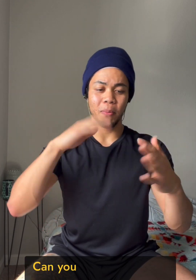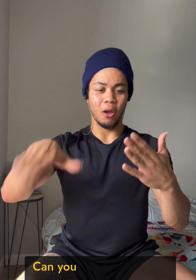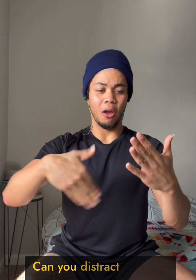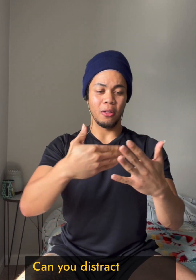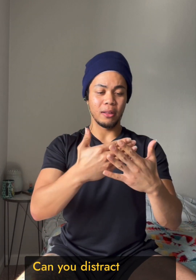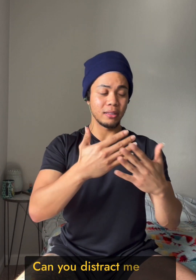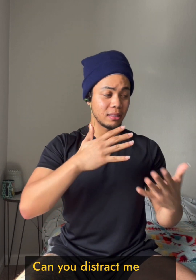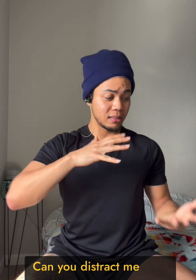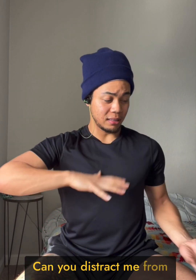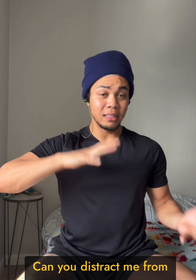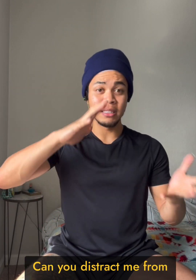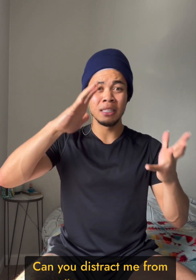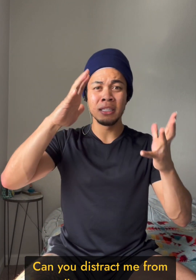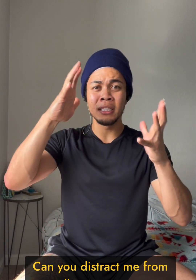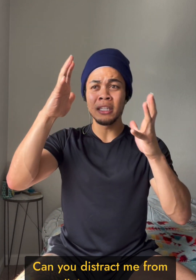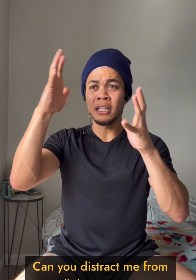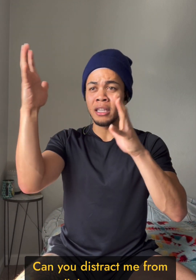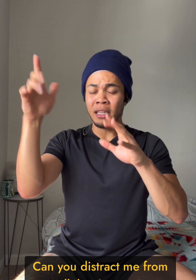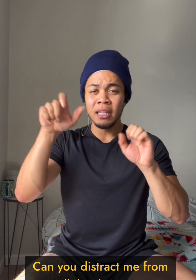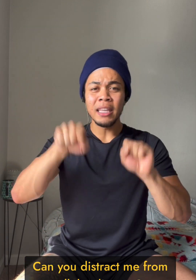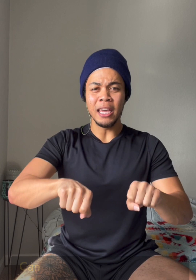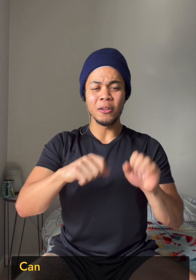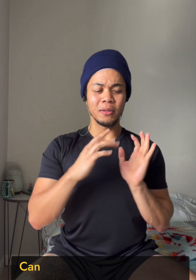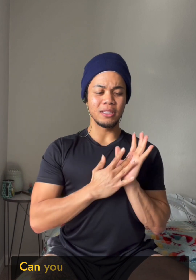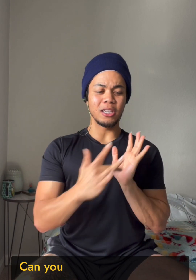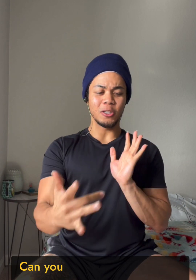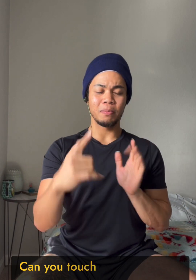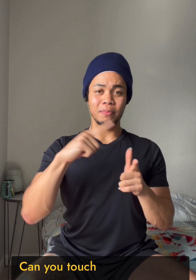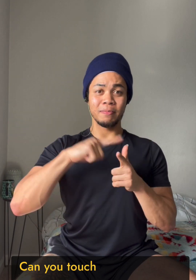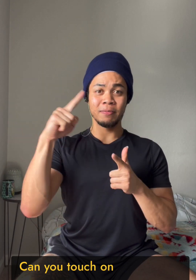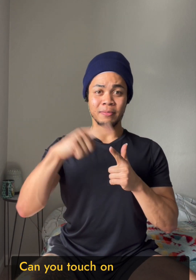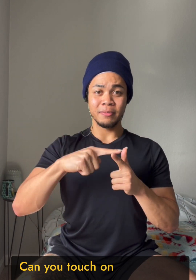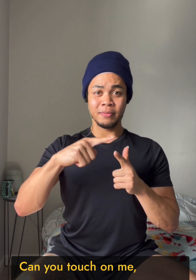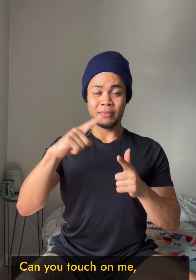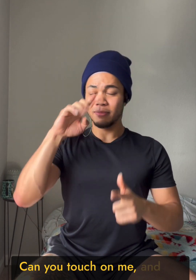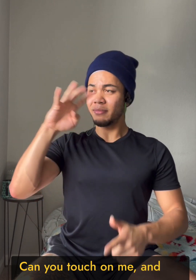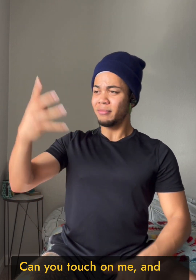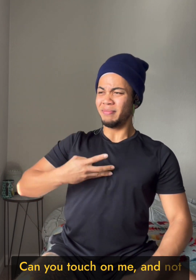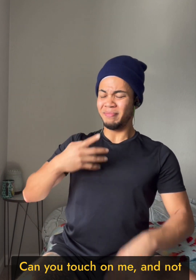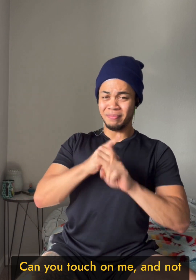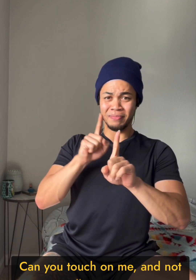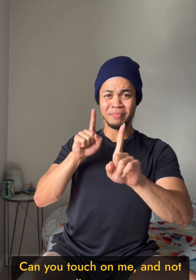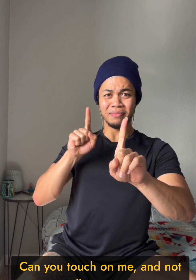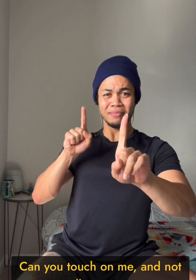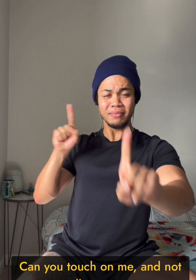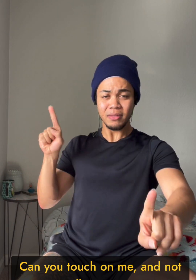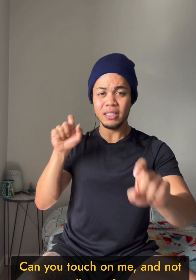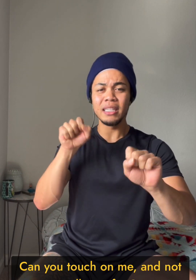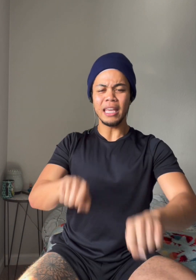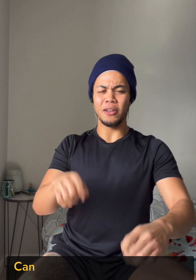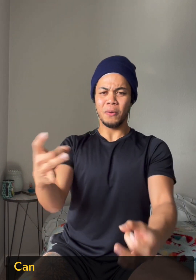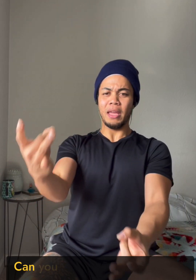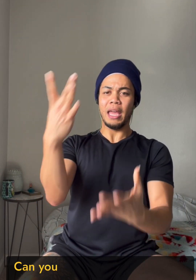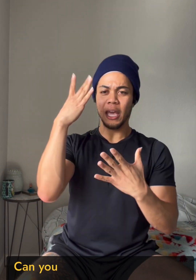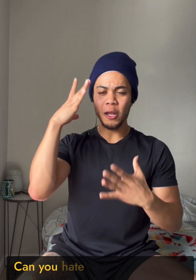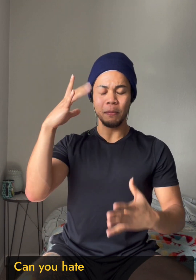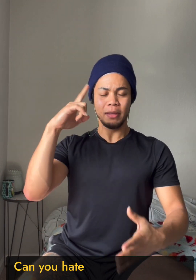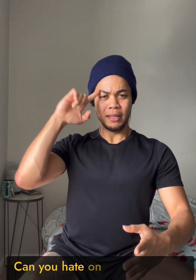from all the disaster? Can you touch on me and knock on me after? Can you hate on me